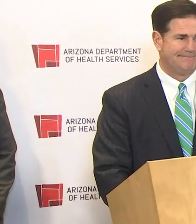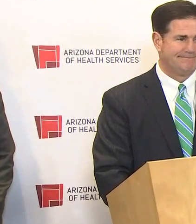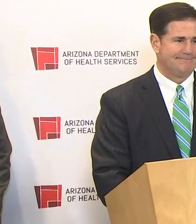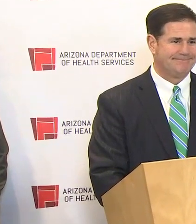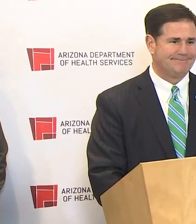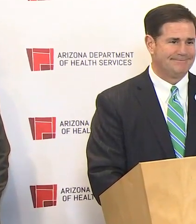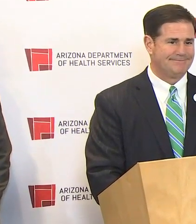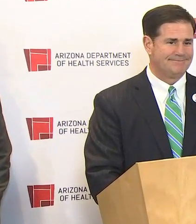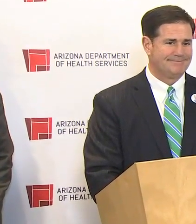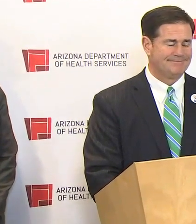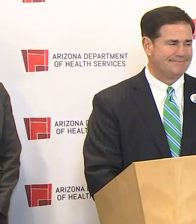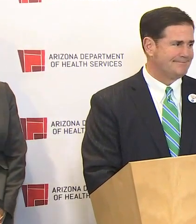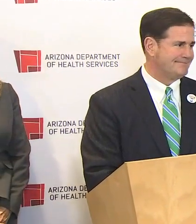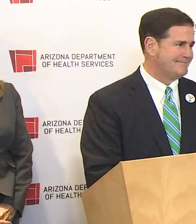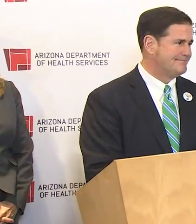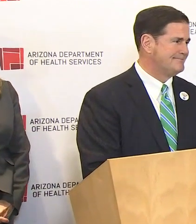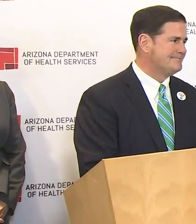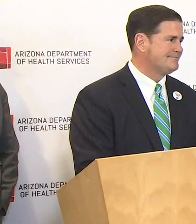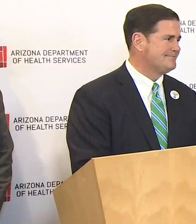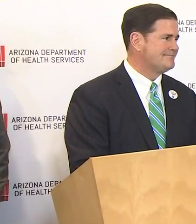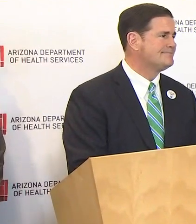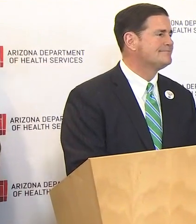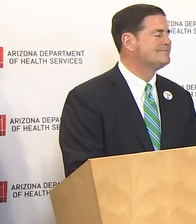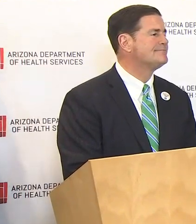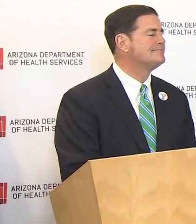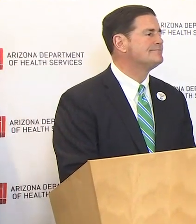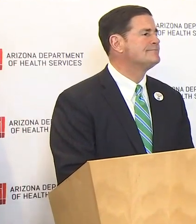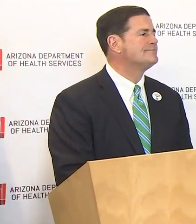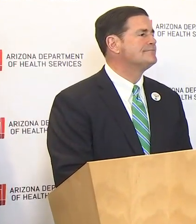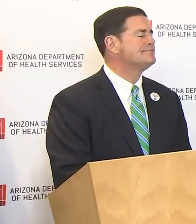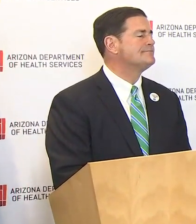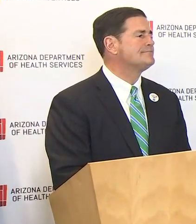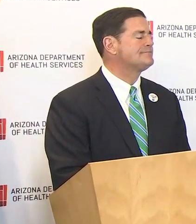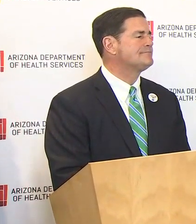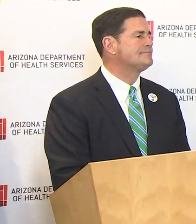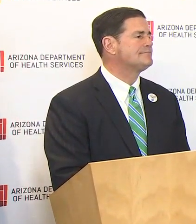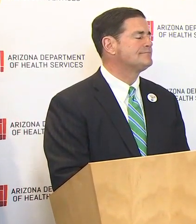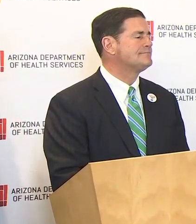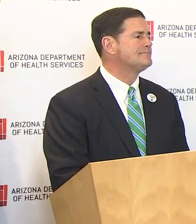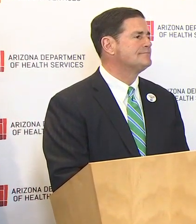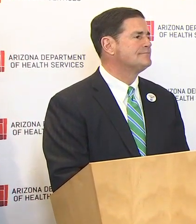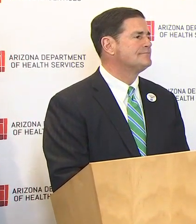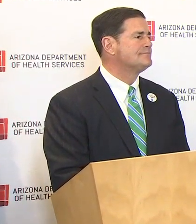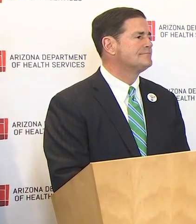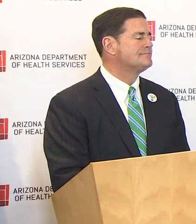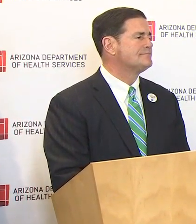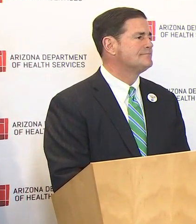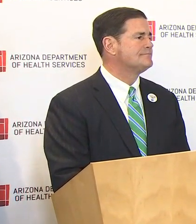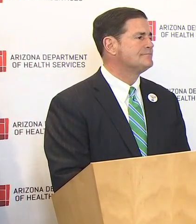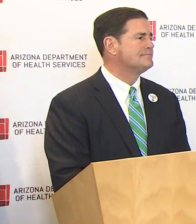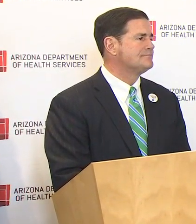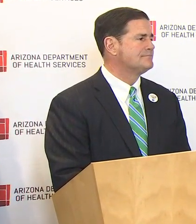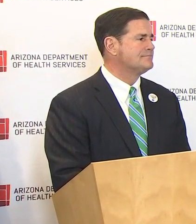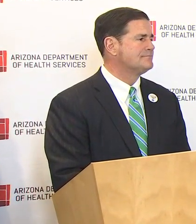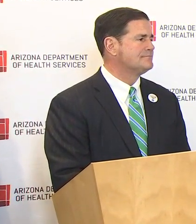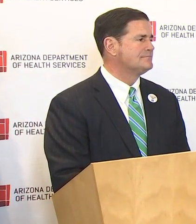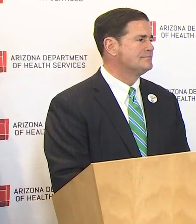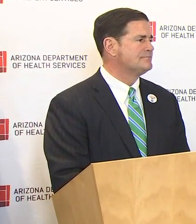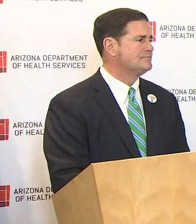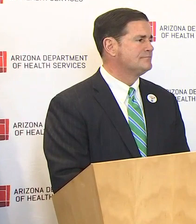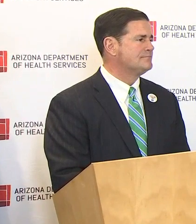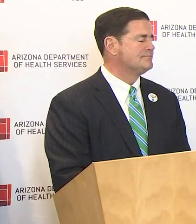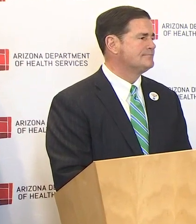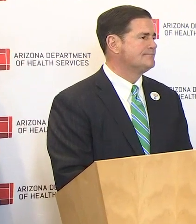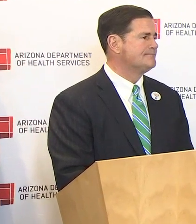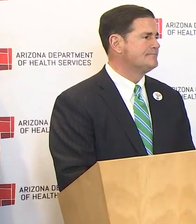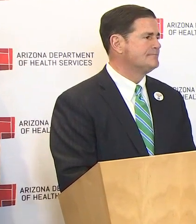Oh, no. Chris, before you go, I know you just cut off, but can you tell us how you went from 6 cases to a statement that we have